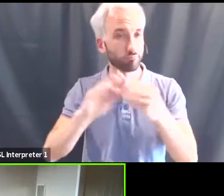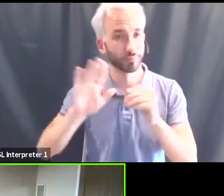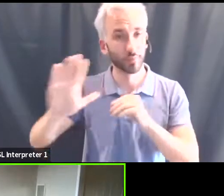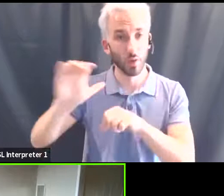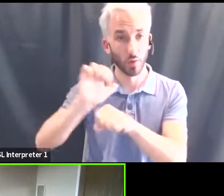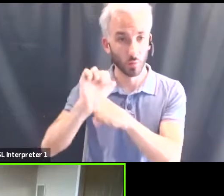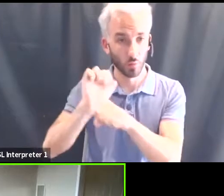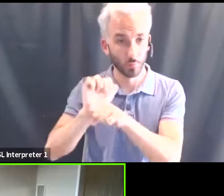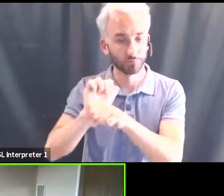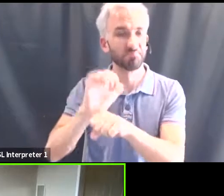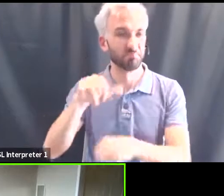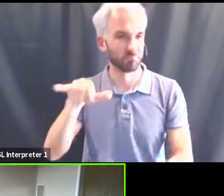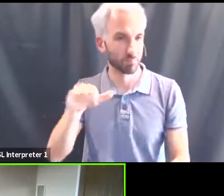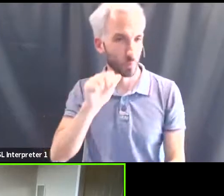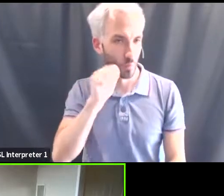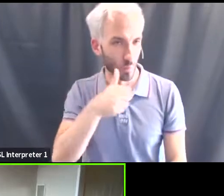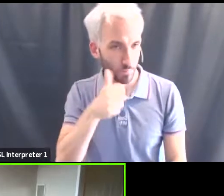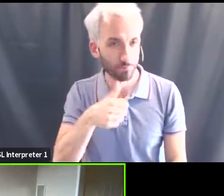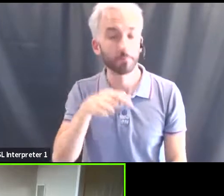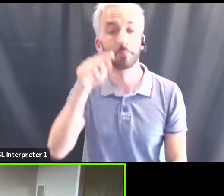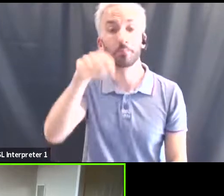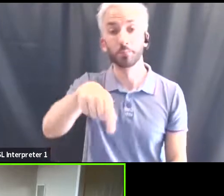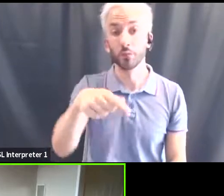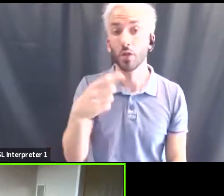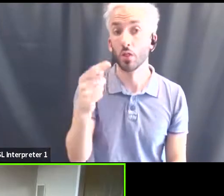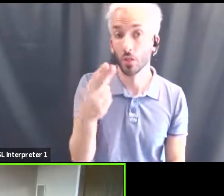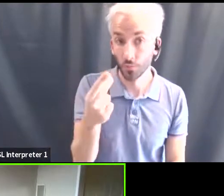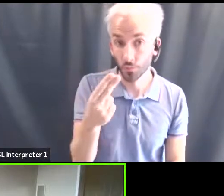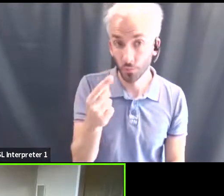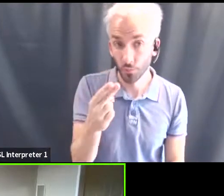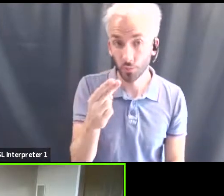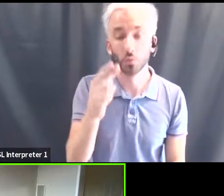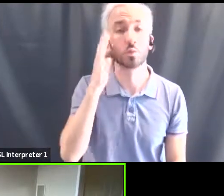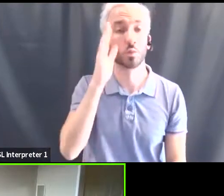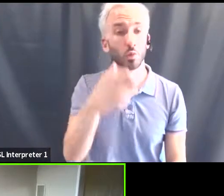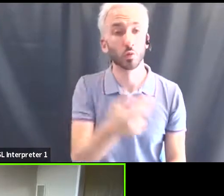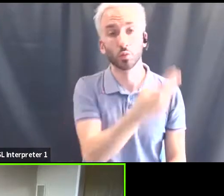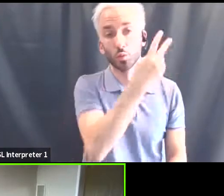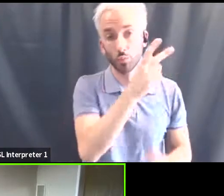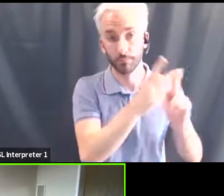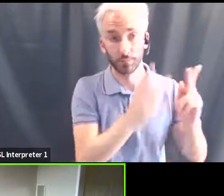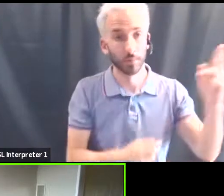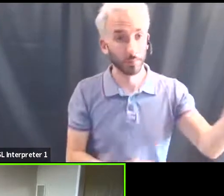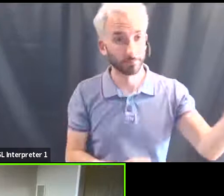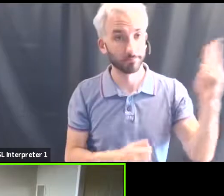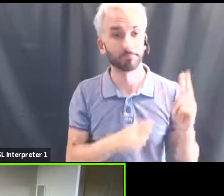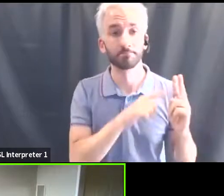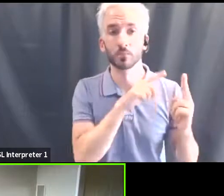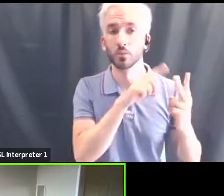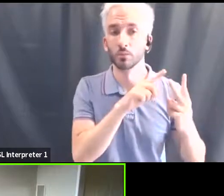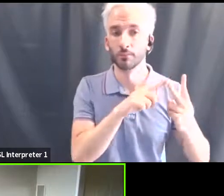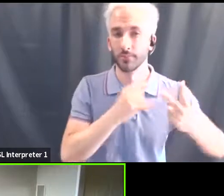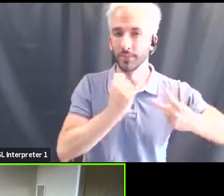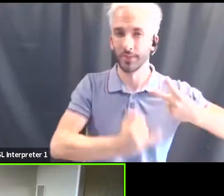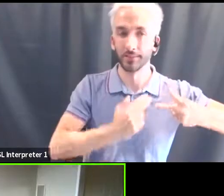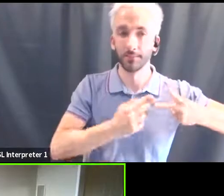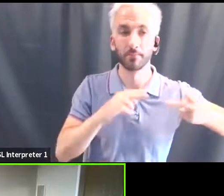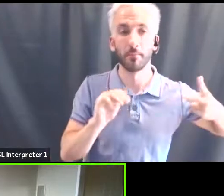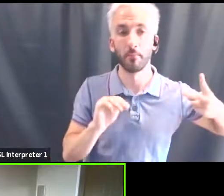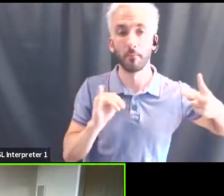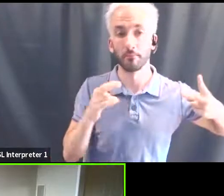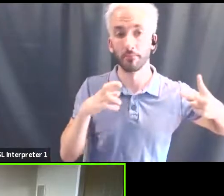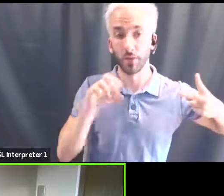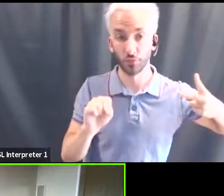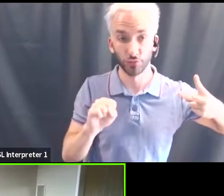Thursday, we're having Lucayo Estrella and Cassandra Myers speak, And on Friday, we're having Kusha Dadoy